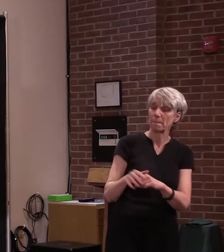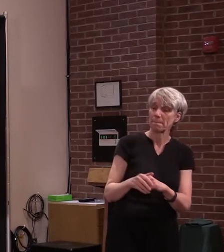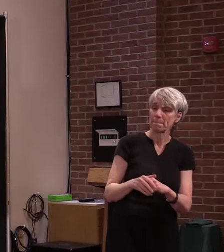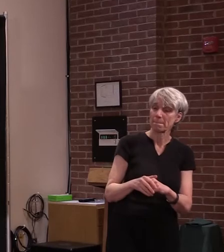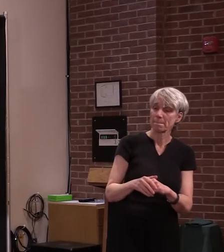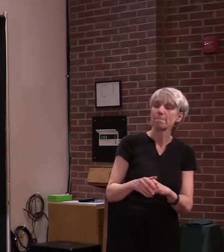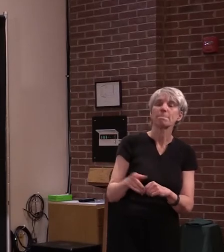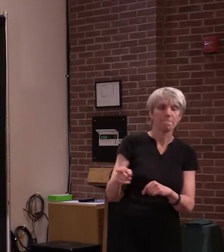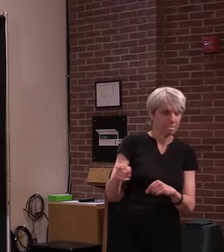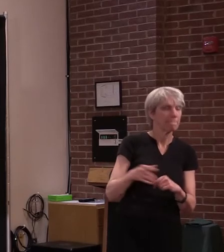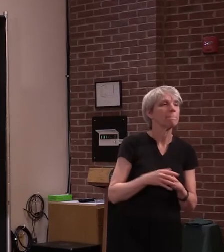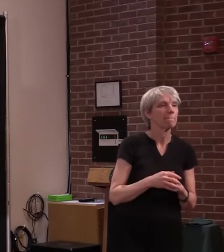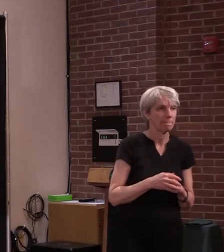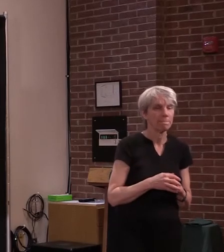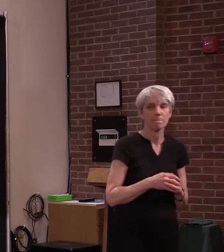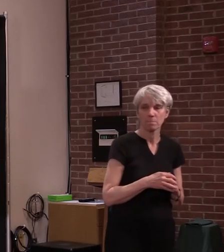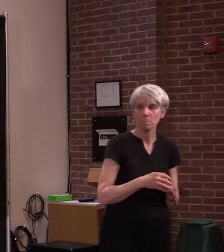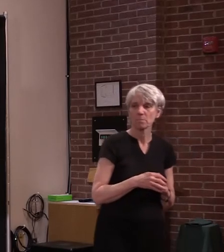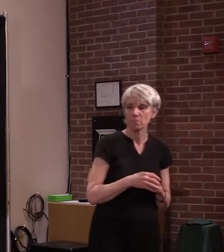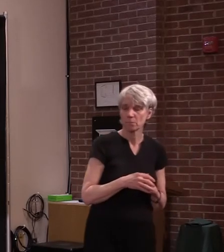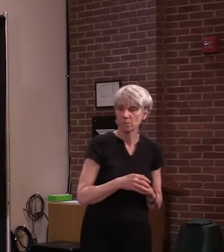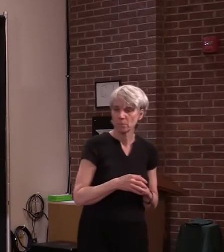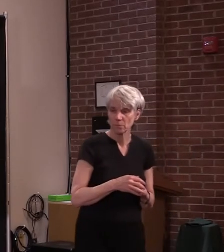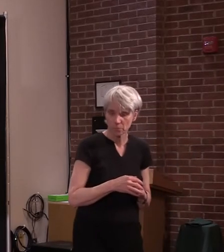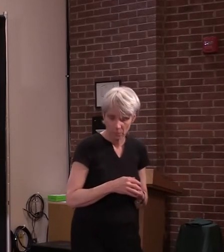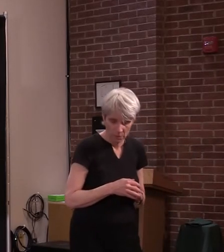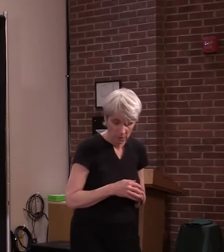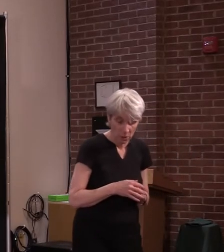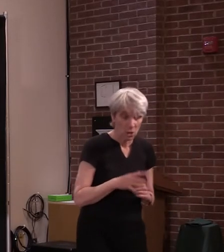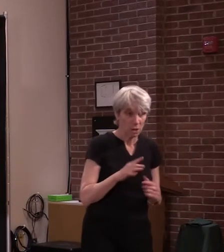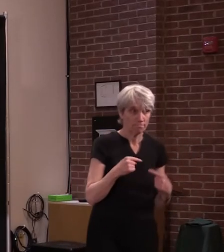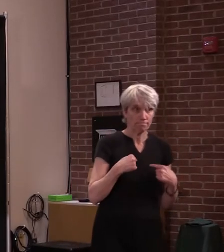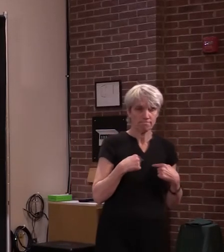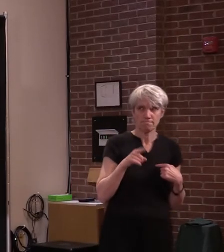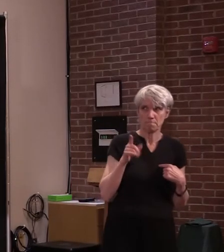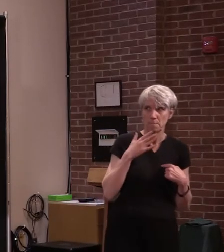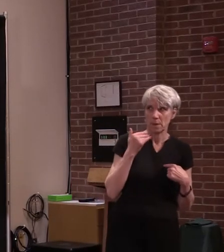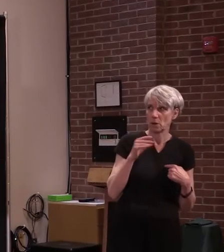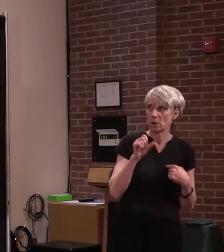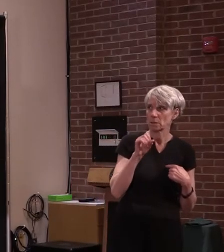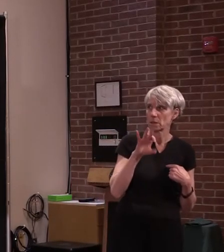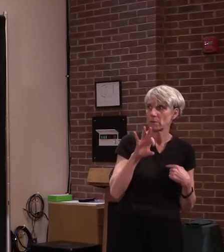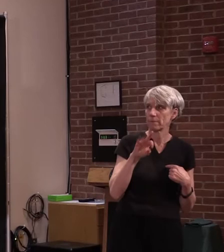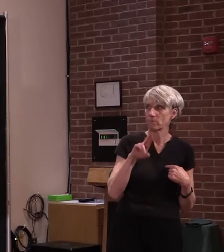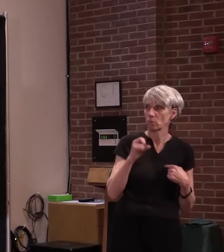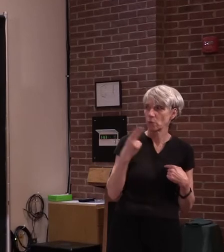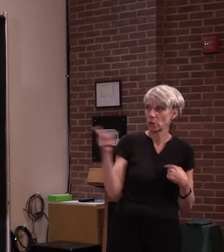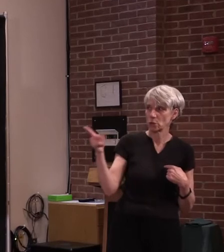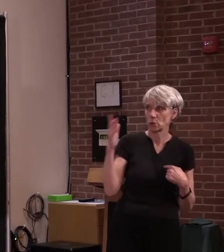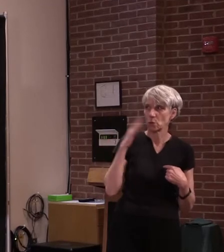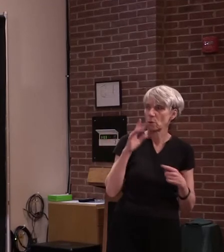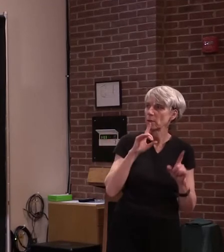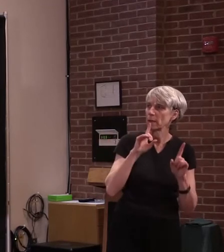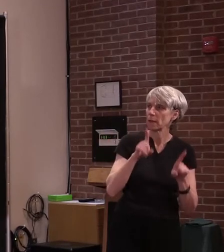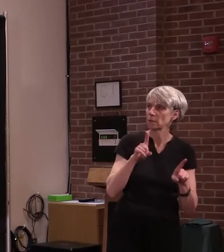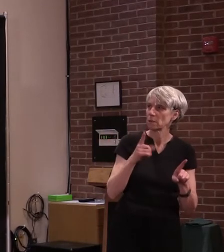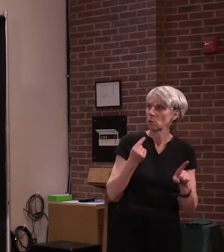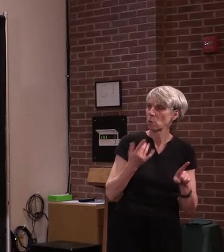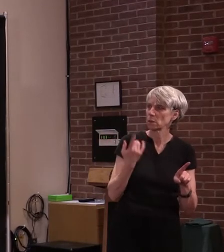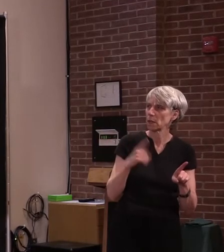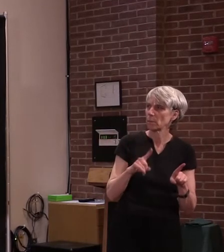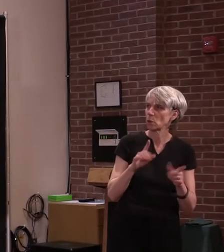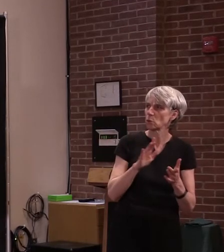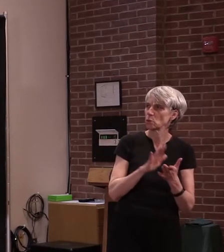Thanks, Governor. I would actually defer the school mask question to Secretary French, as he's got that level of detail.